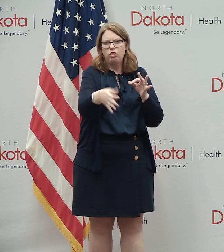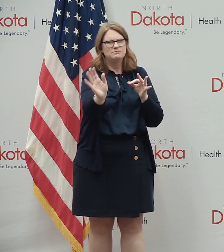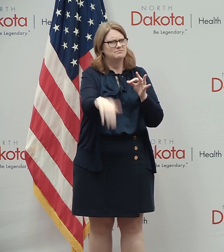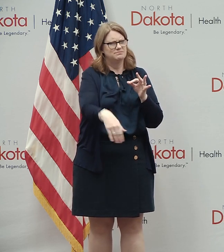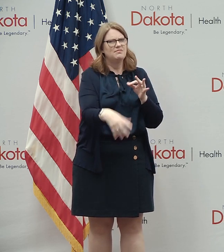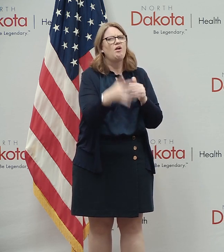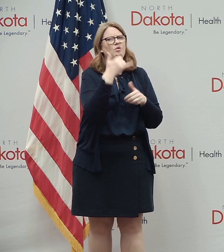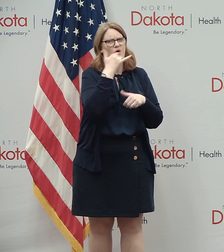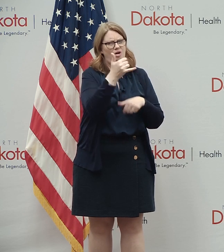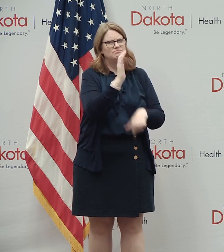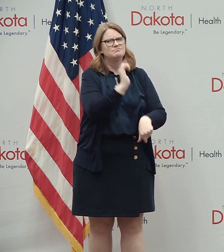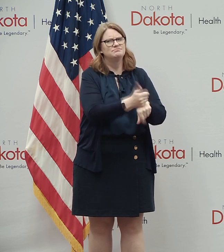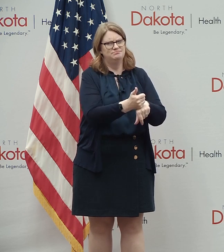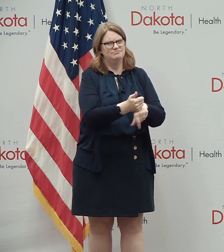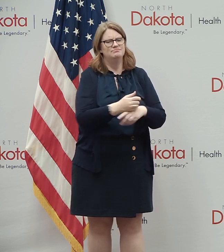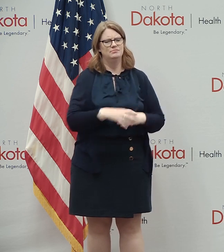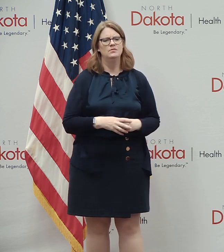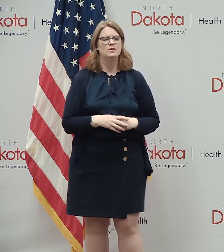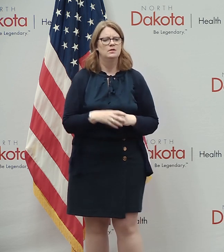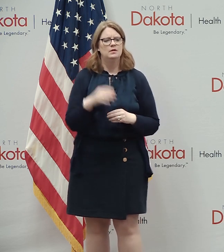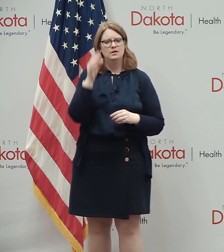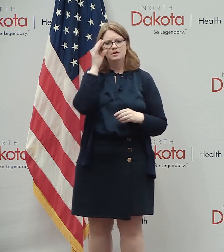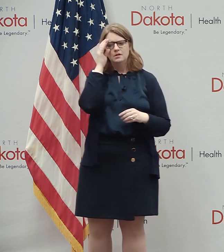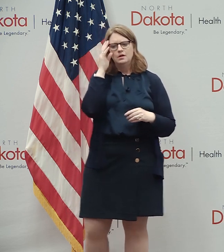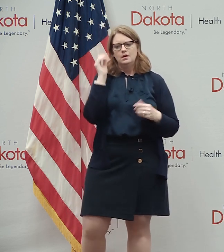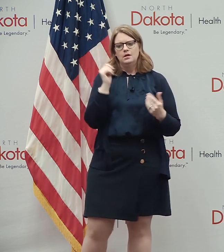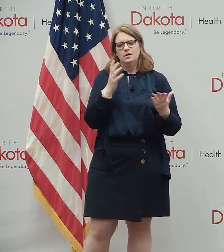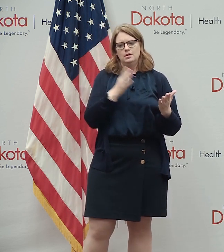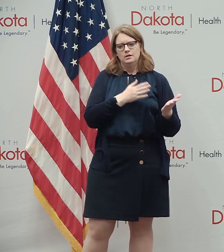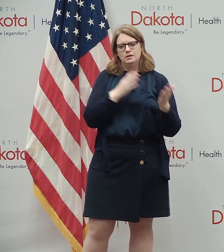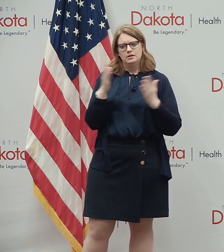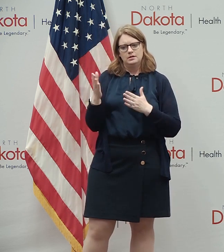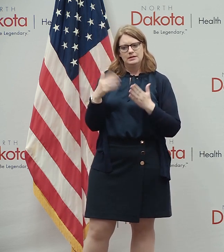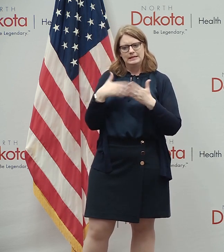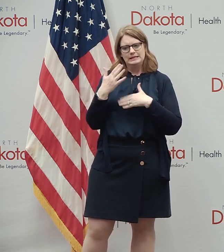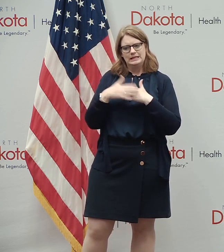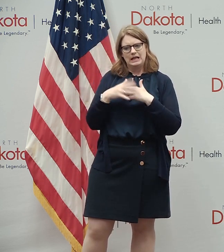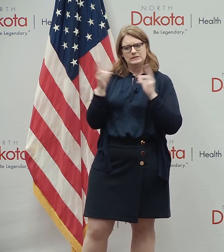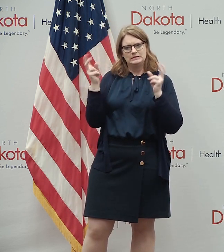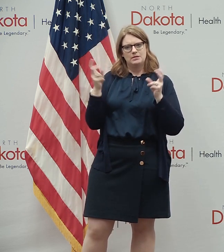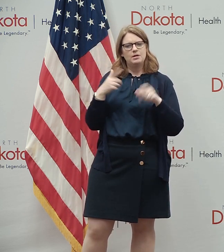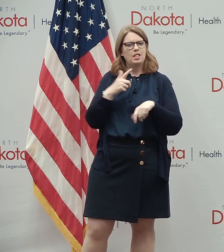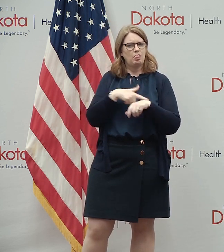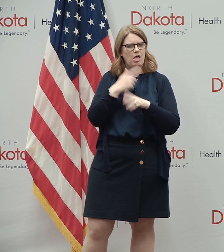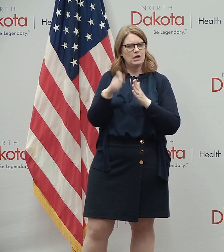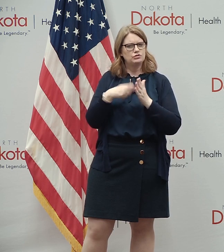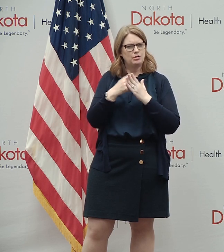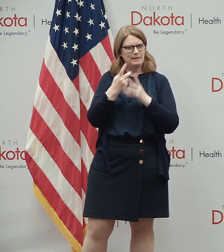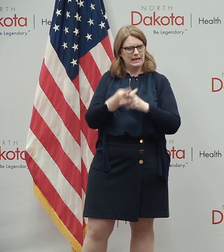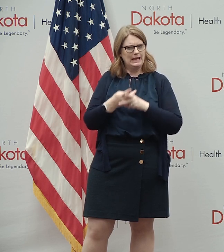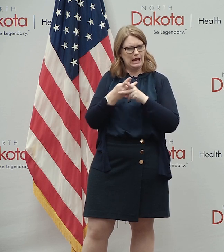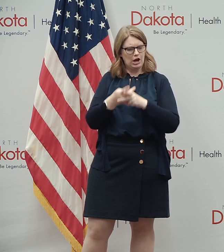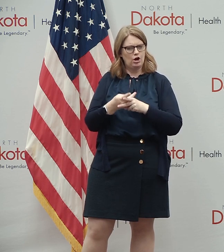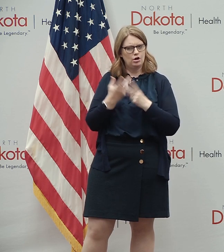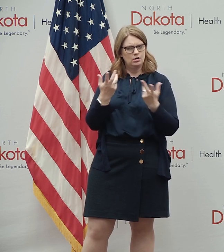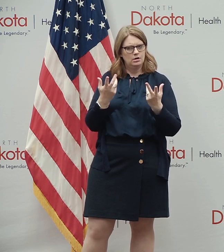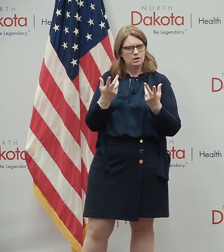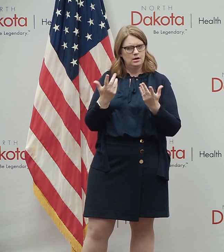Today we're going to be moving to the next topic. We're going to be talking about long-term care facilities and